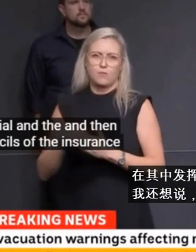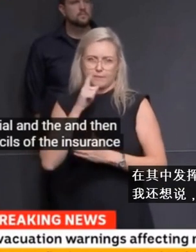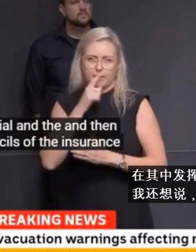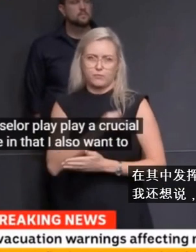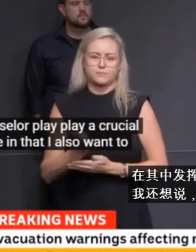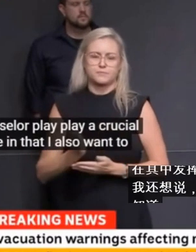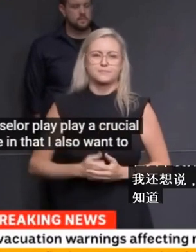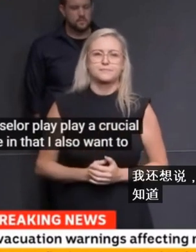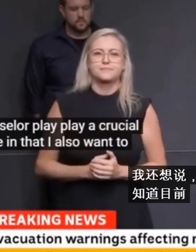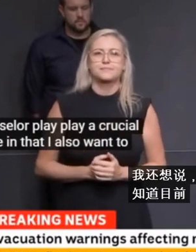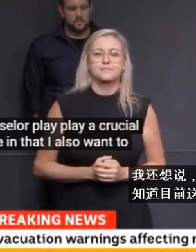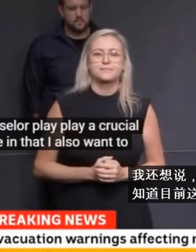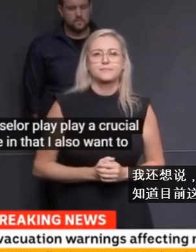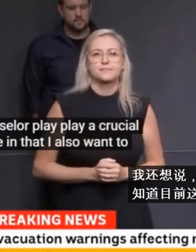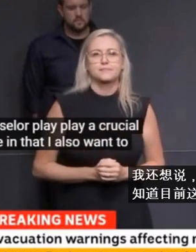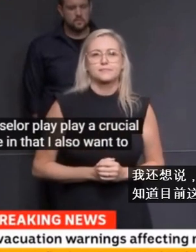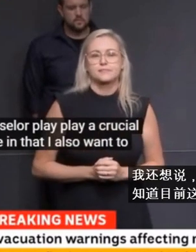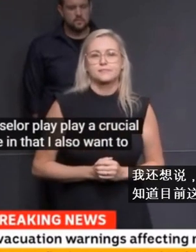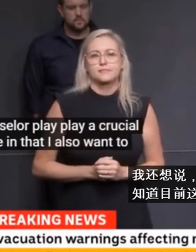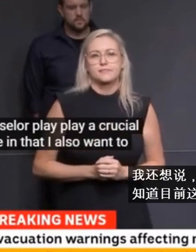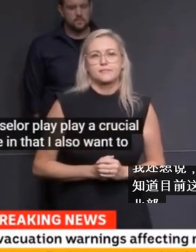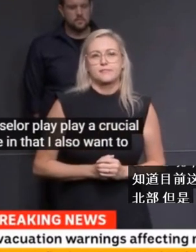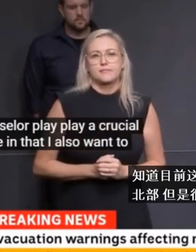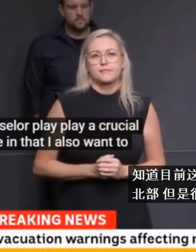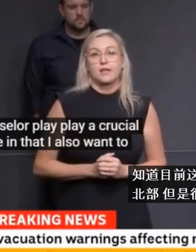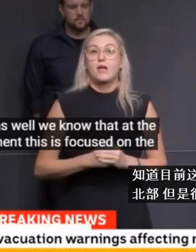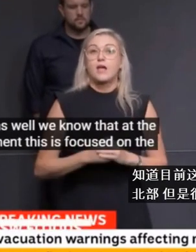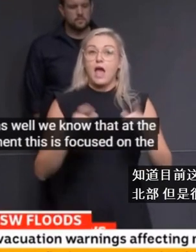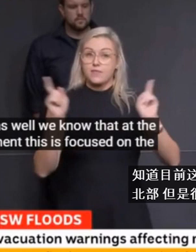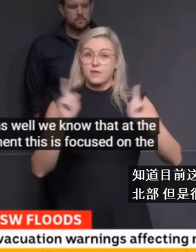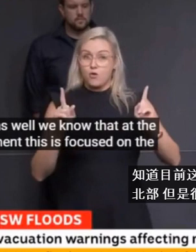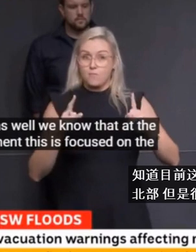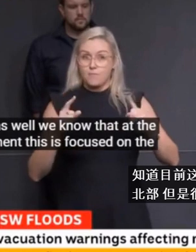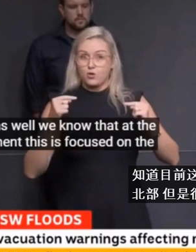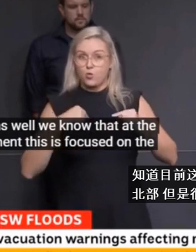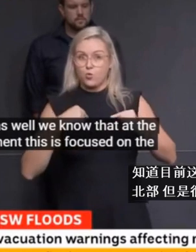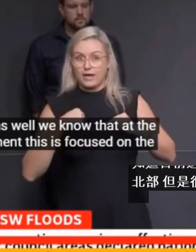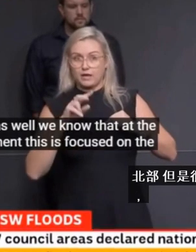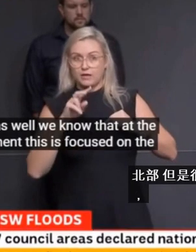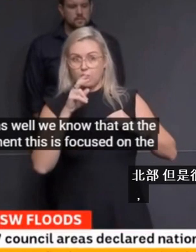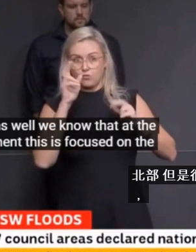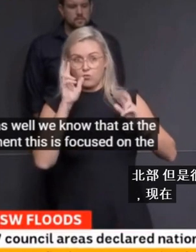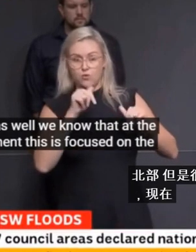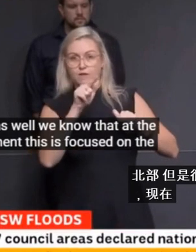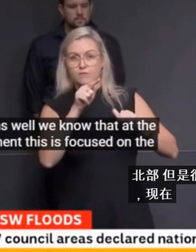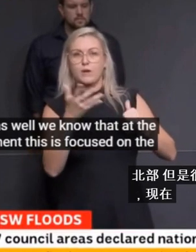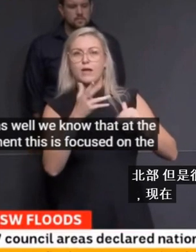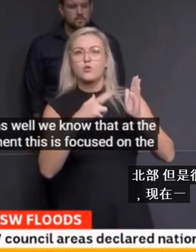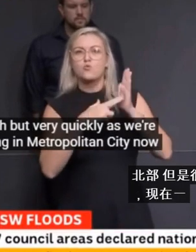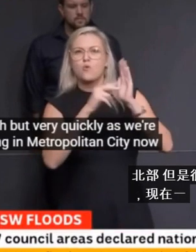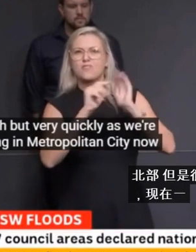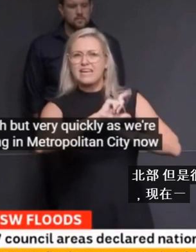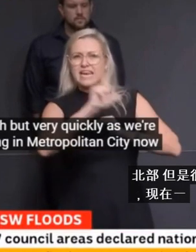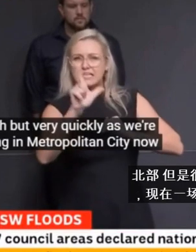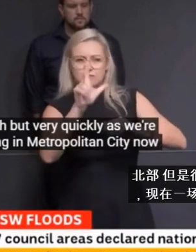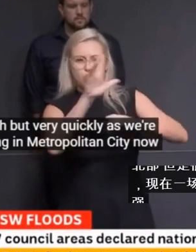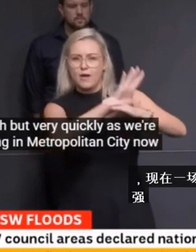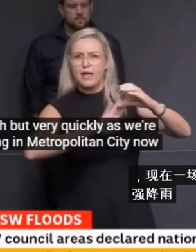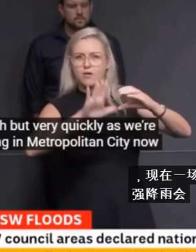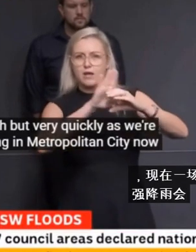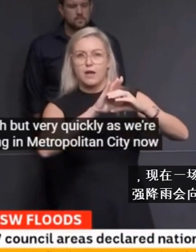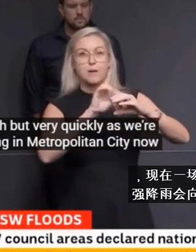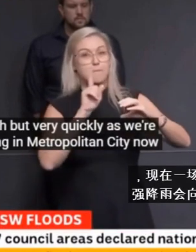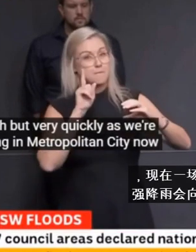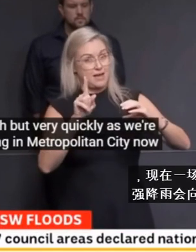well, we know that at the moment this is focused on the north, but very quickly, as we're seeing in metropolitan Sydney now, severe and